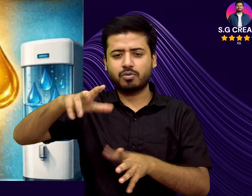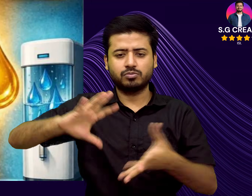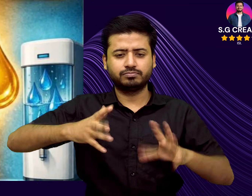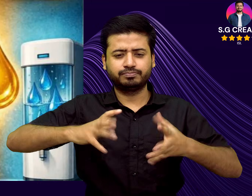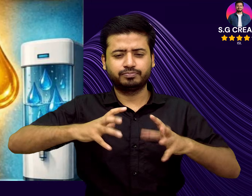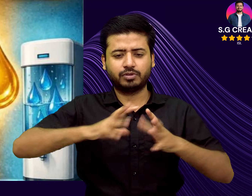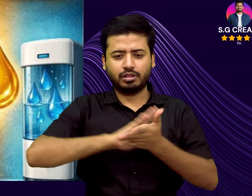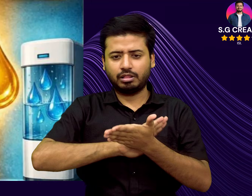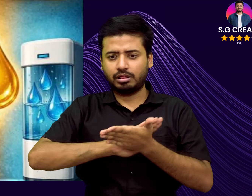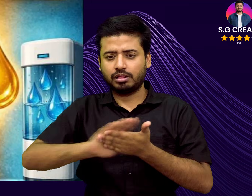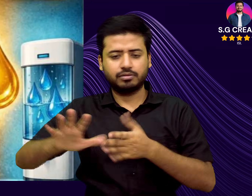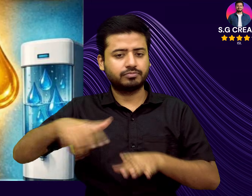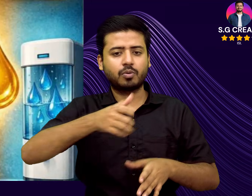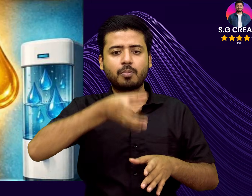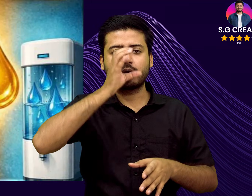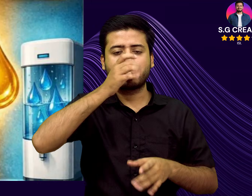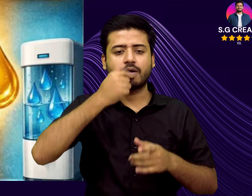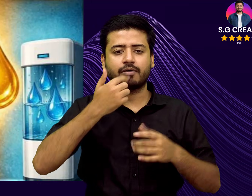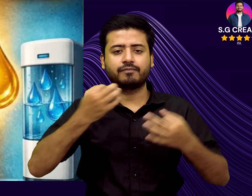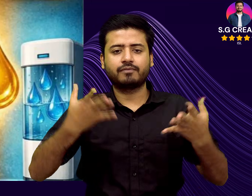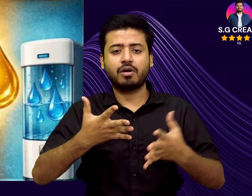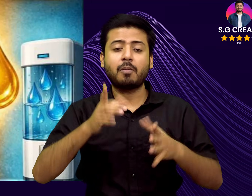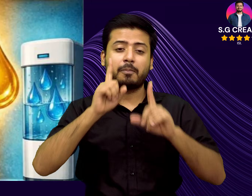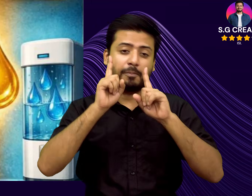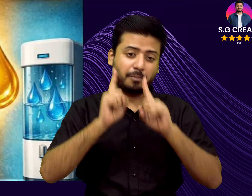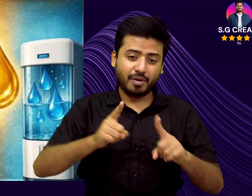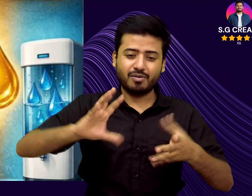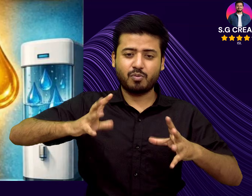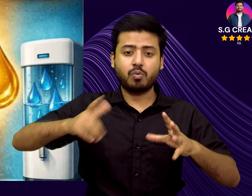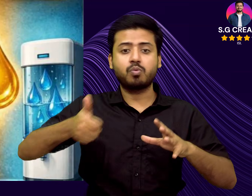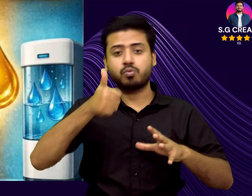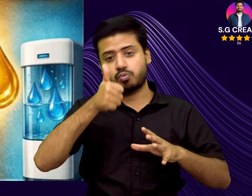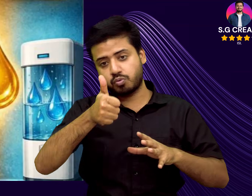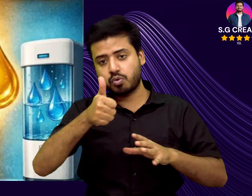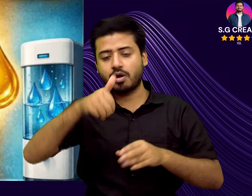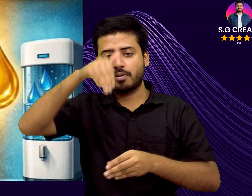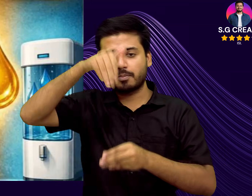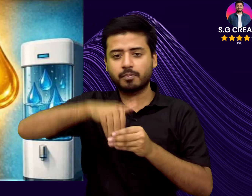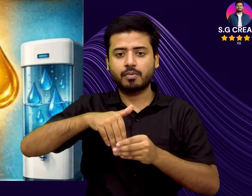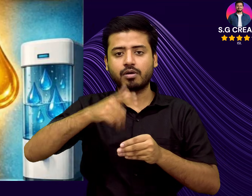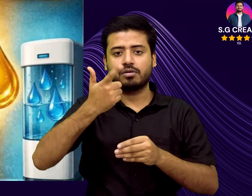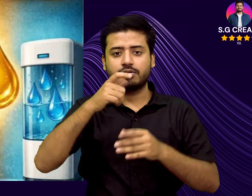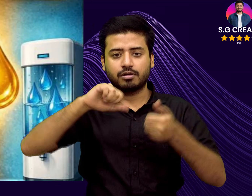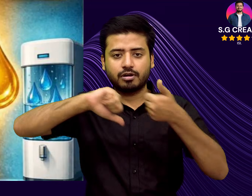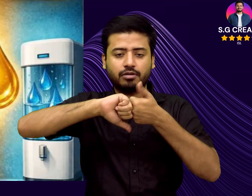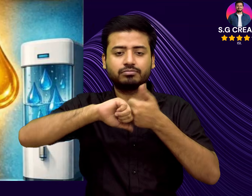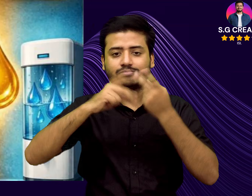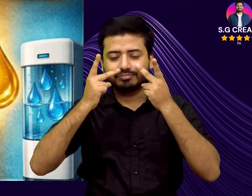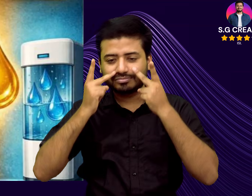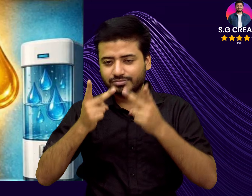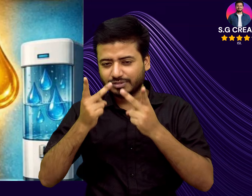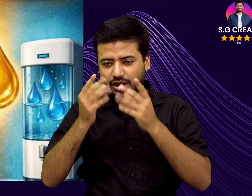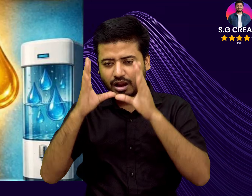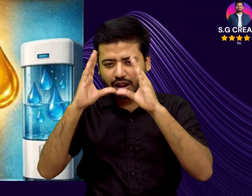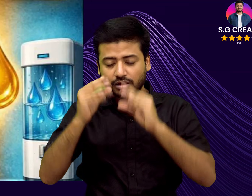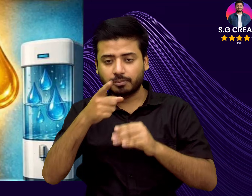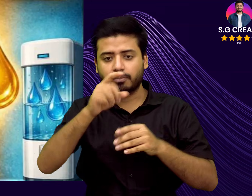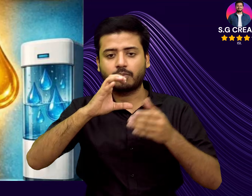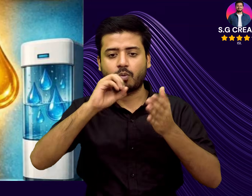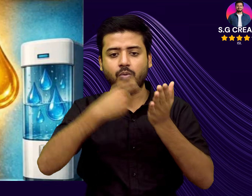chemical and microfiltration layers. Start by placing a thin piece of muslin cloth at the very bottom over the drainage holes.